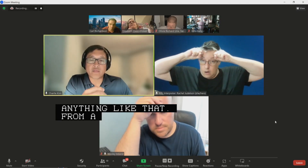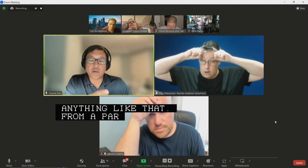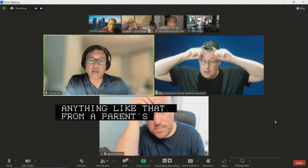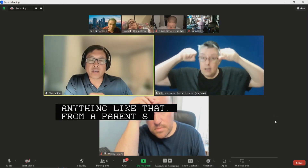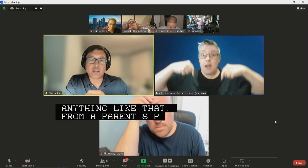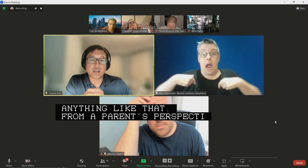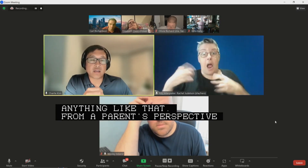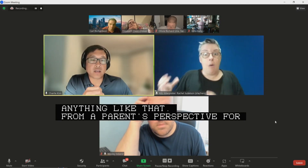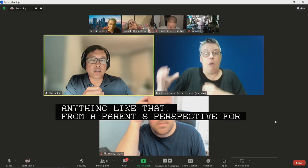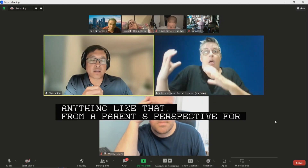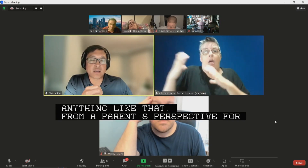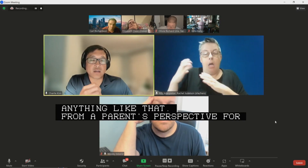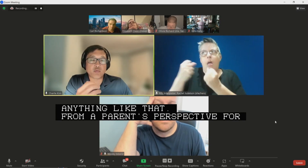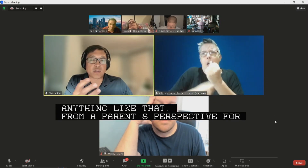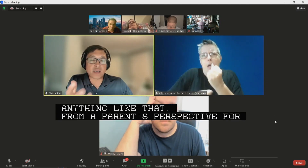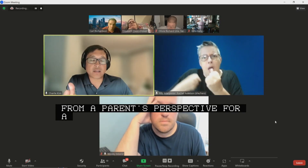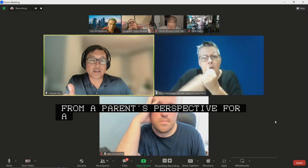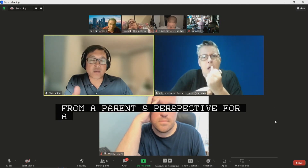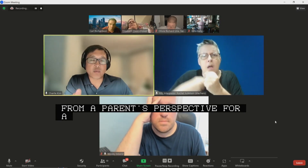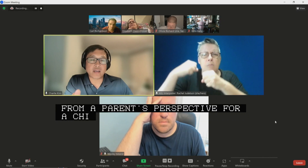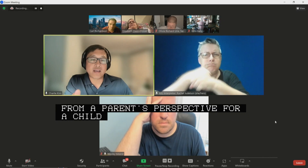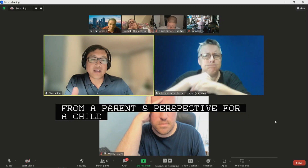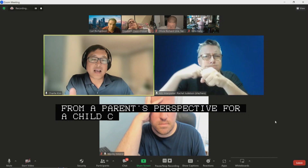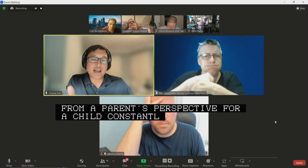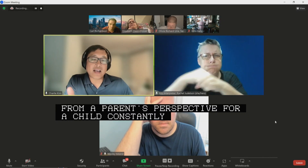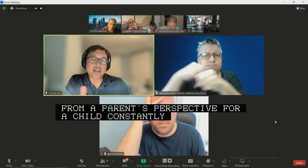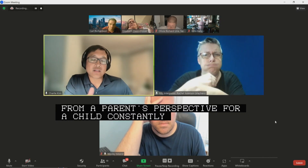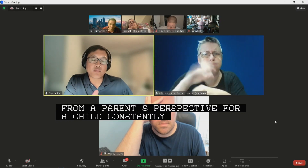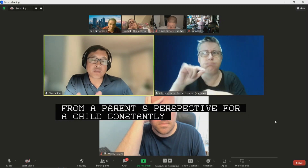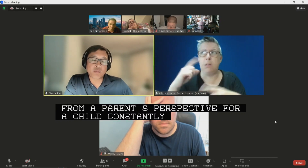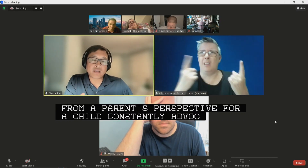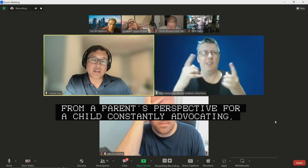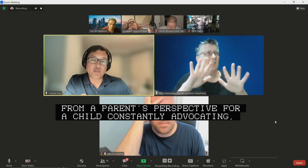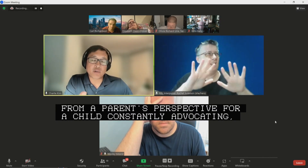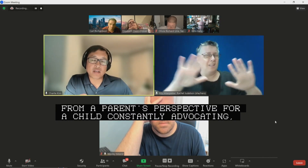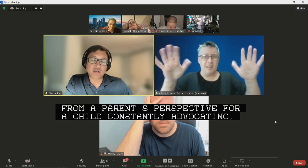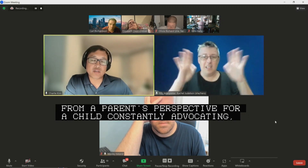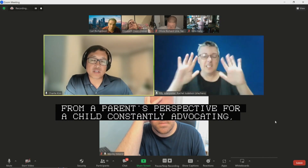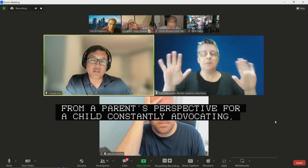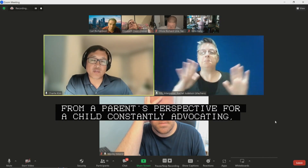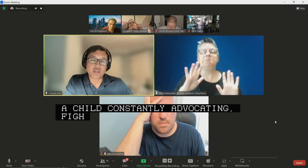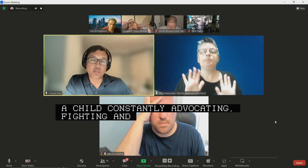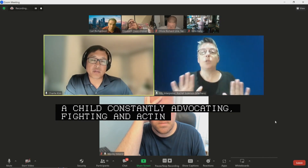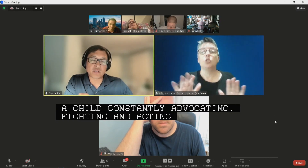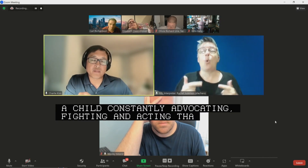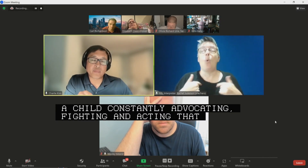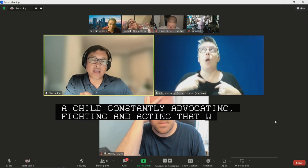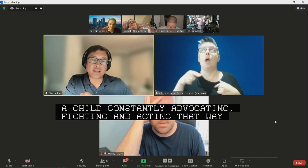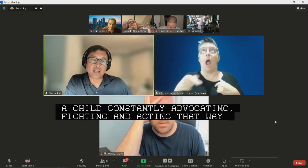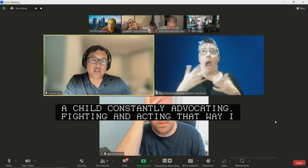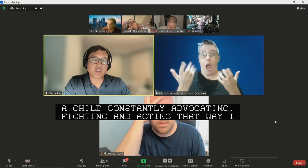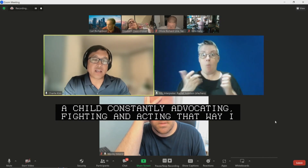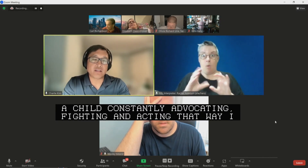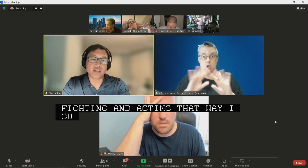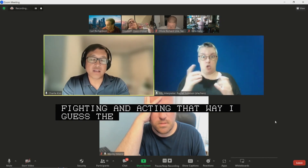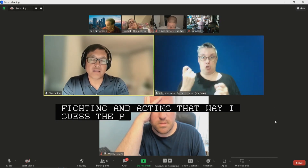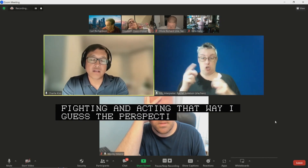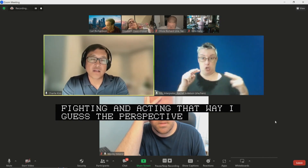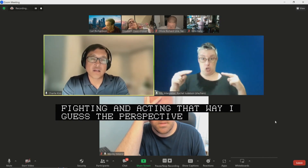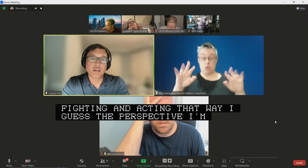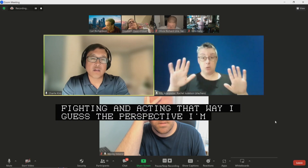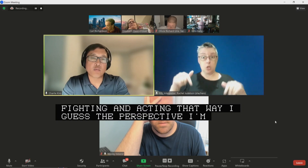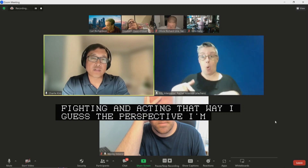advocating, fighting, and really acting that way. I guess the perspective that I'm trying to understand for this bill is, at the age of